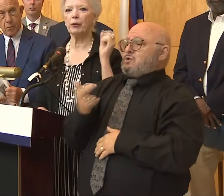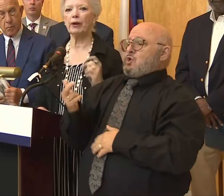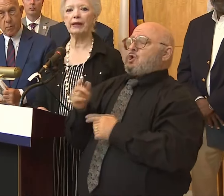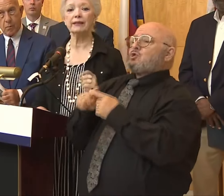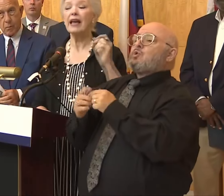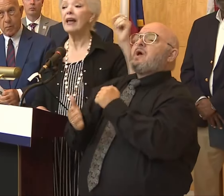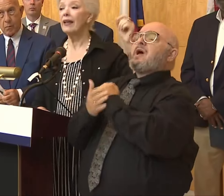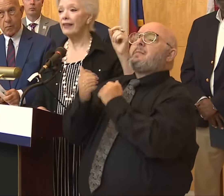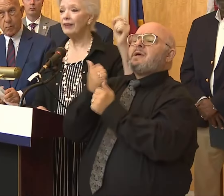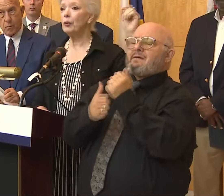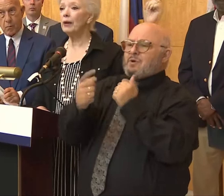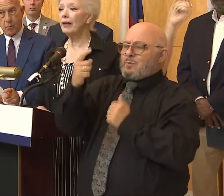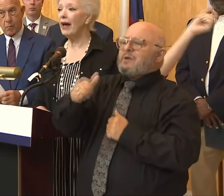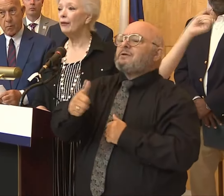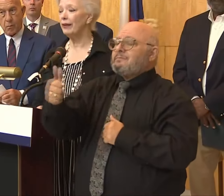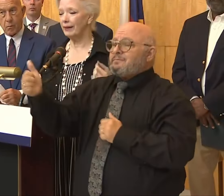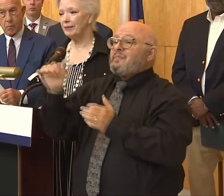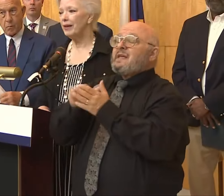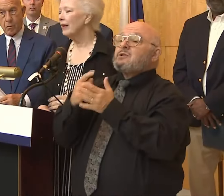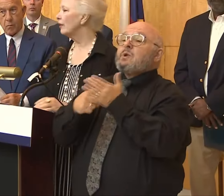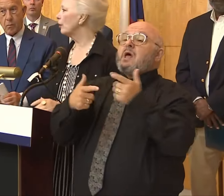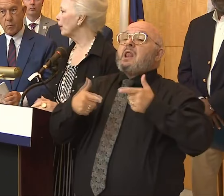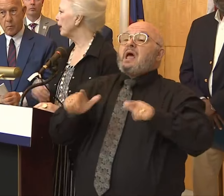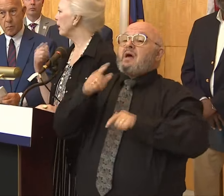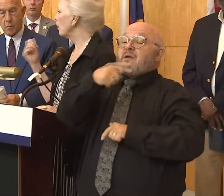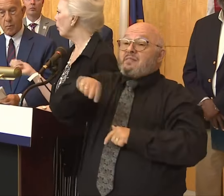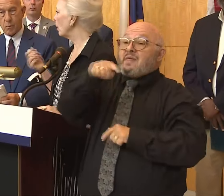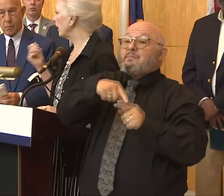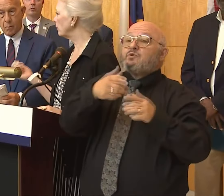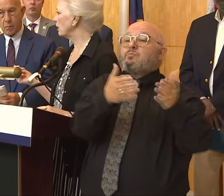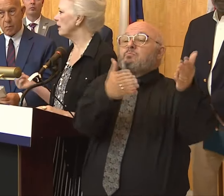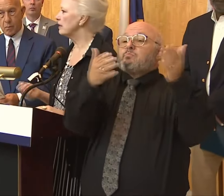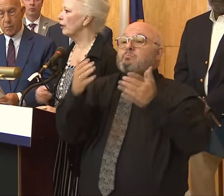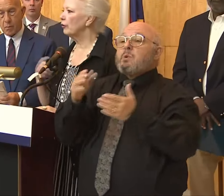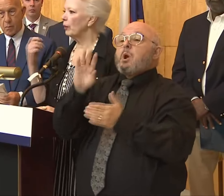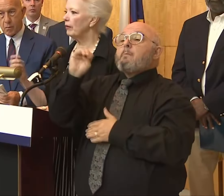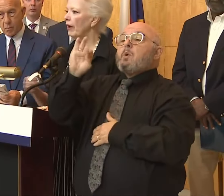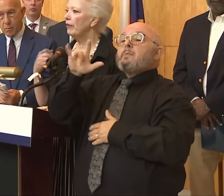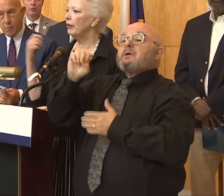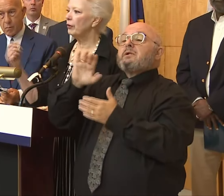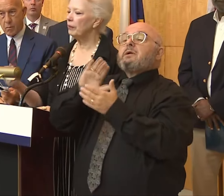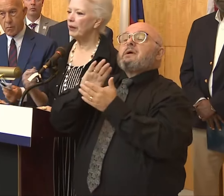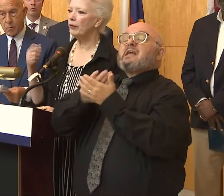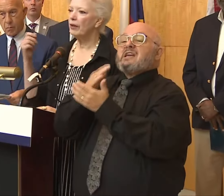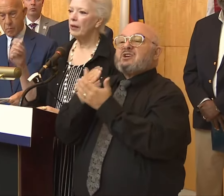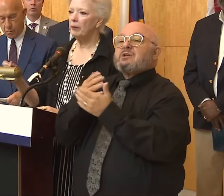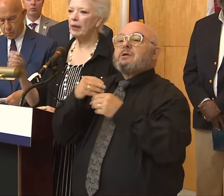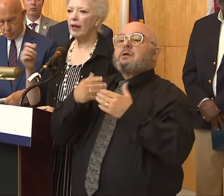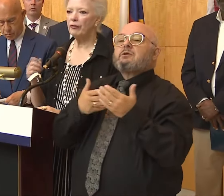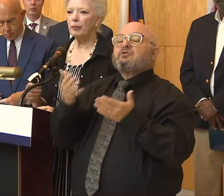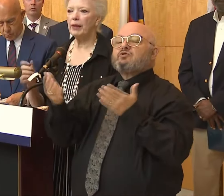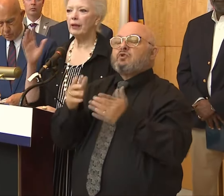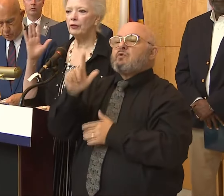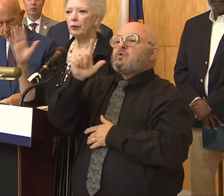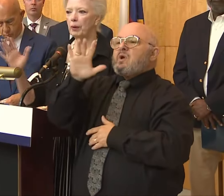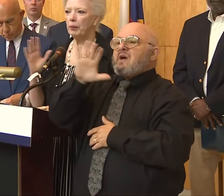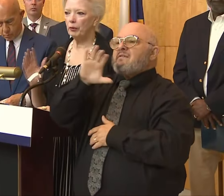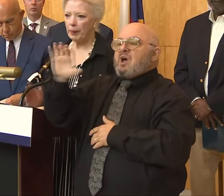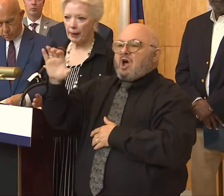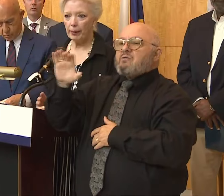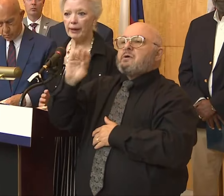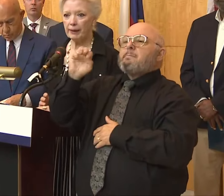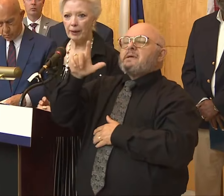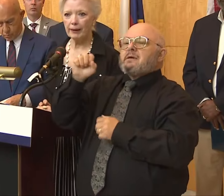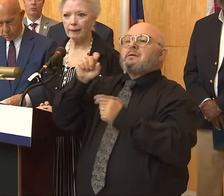help everyone else. That's what allowed them to bring in a mobile kitchen and serve 2,500 meals, meal after meal, until